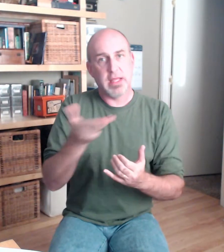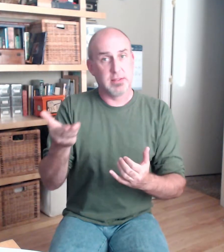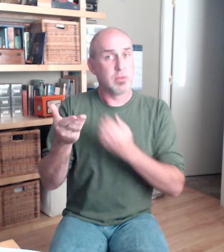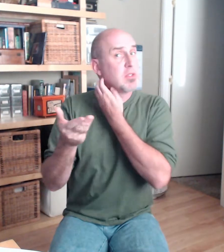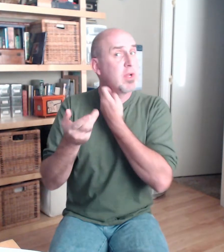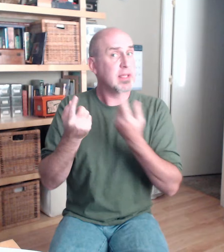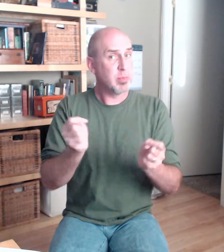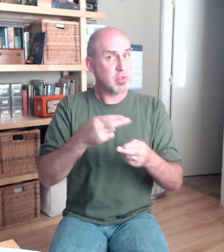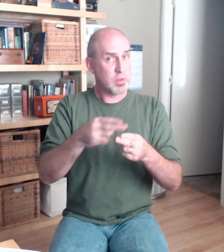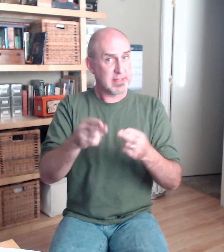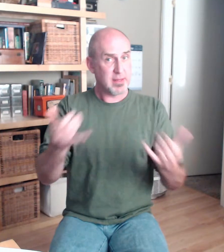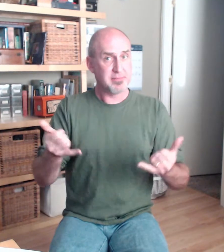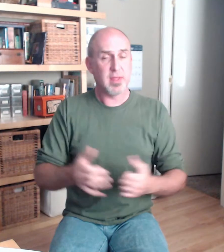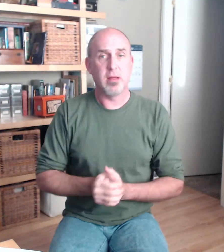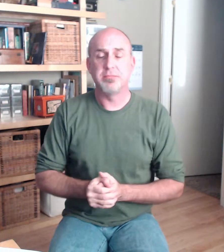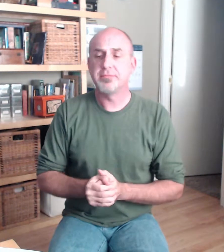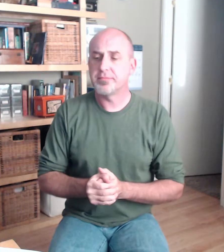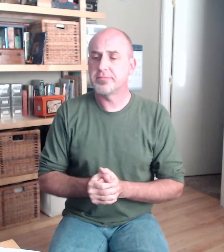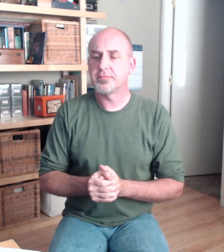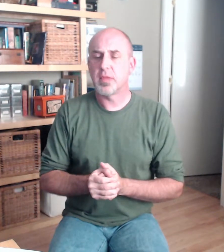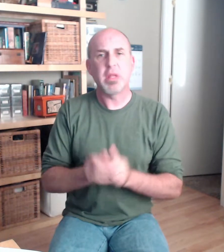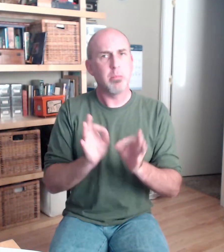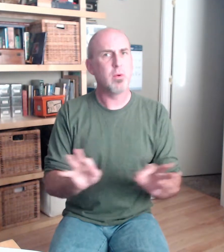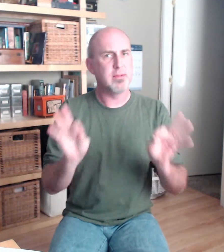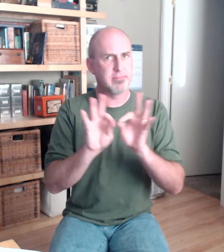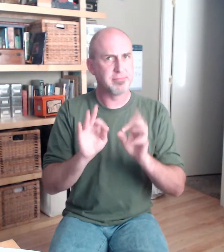things. We're going to try to keep it short today, but important.